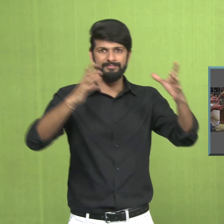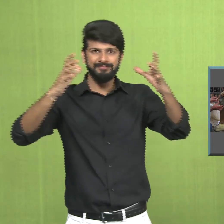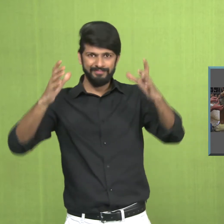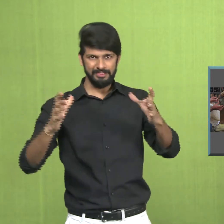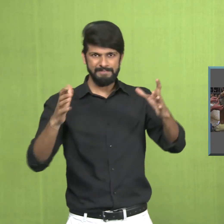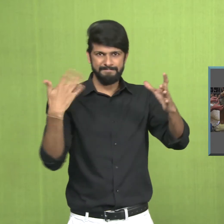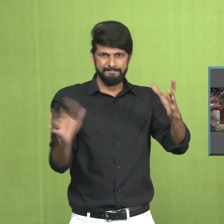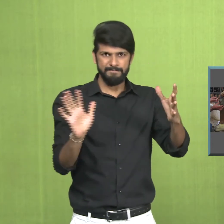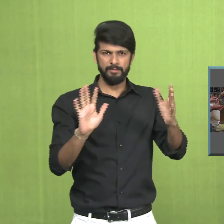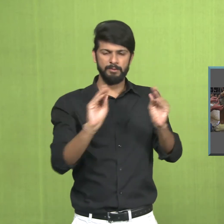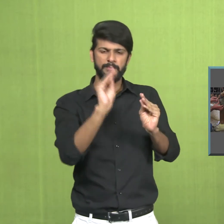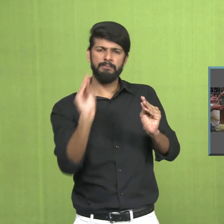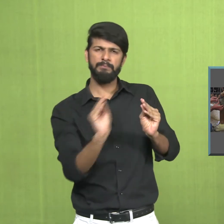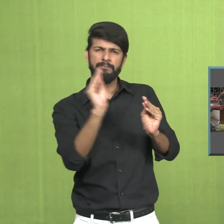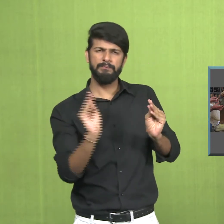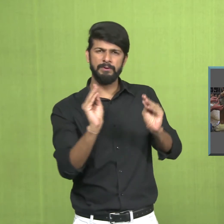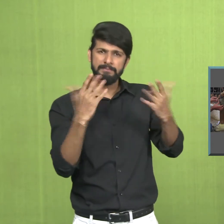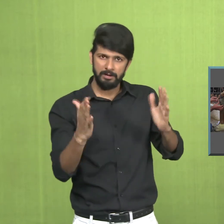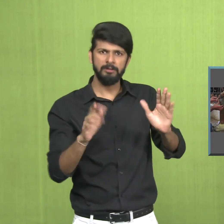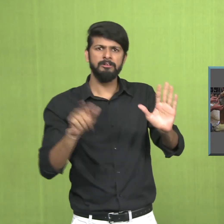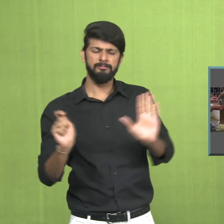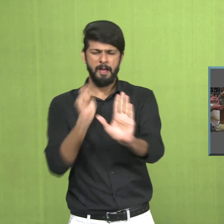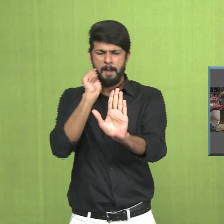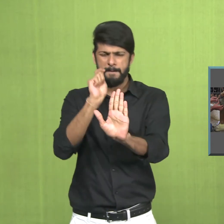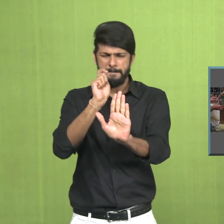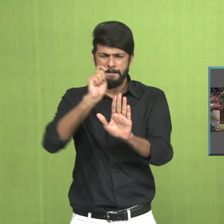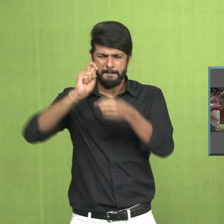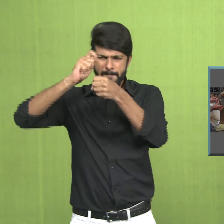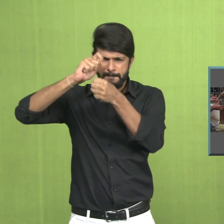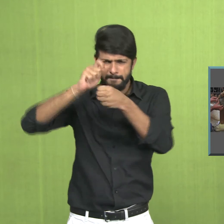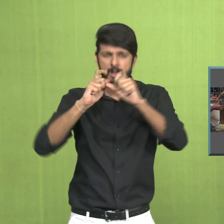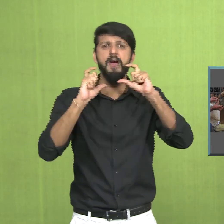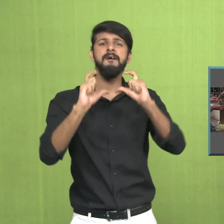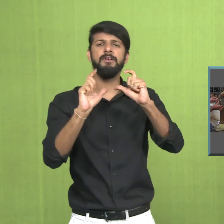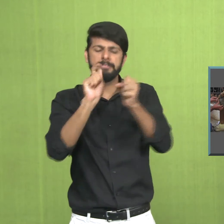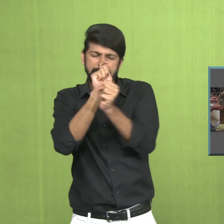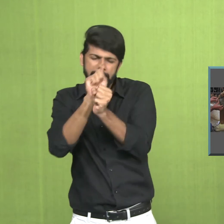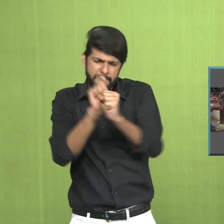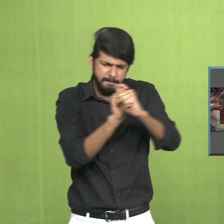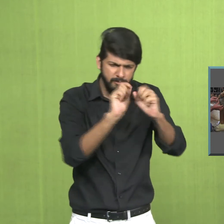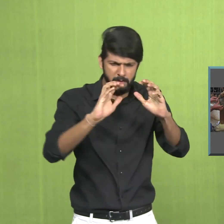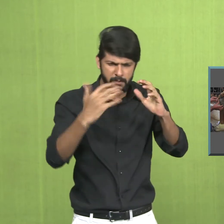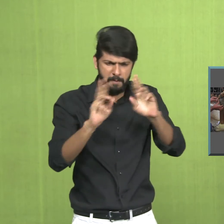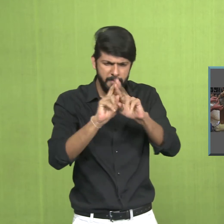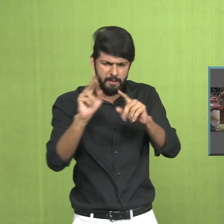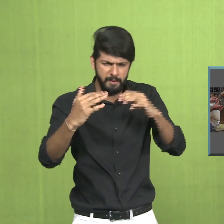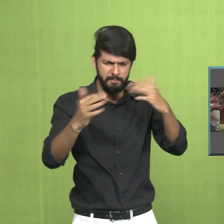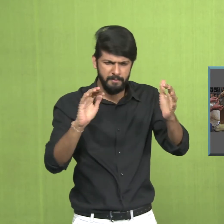with hot metal. Then they would wait for some time and then start breaking the entire structure carefully,